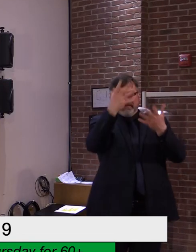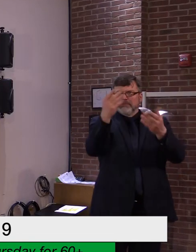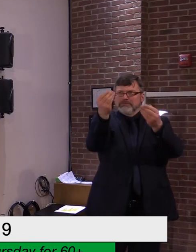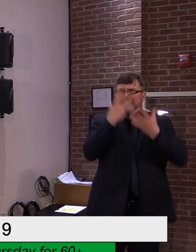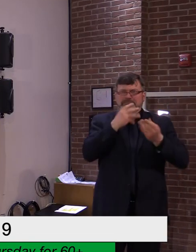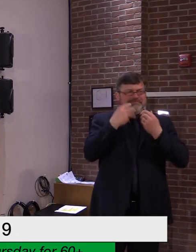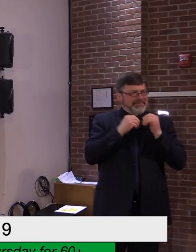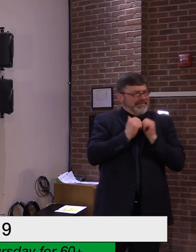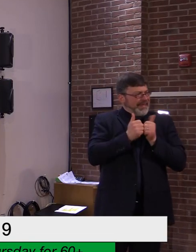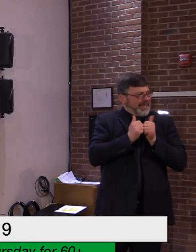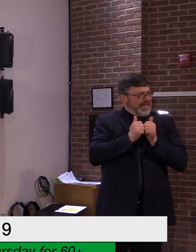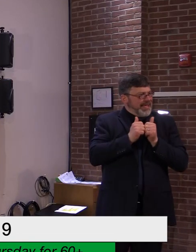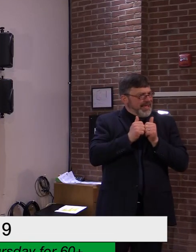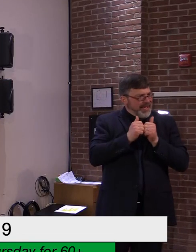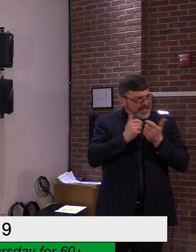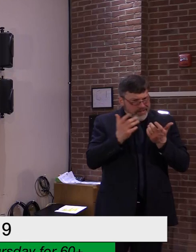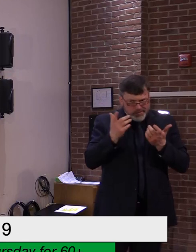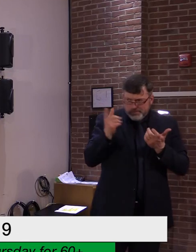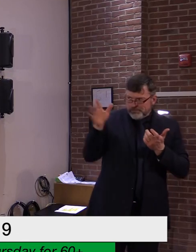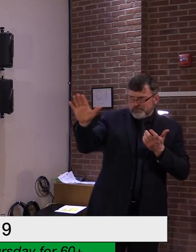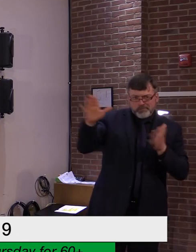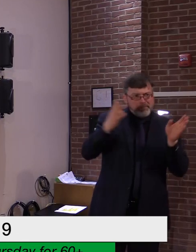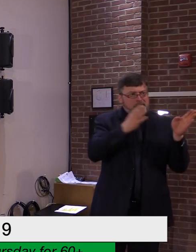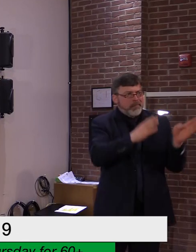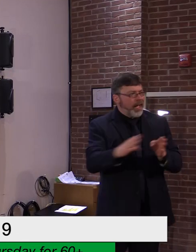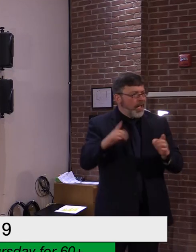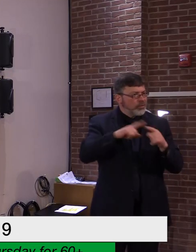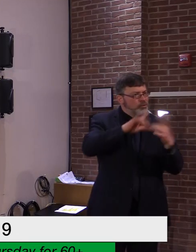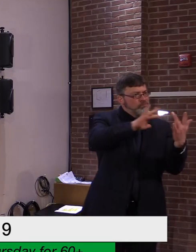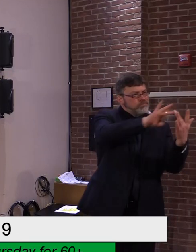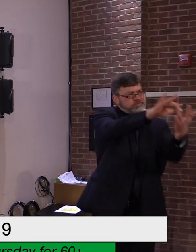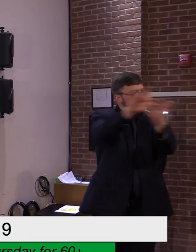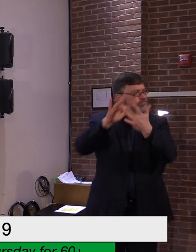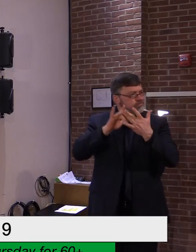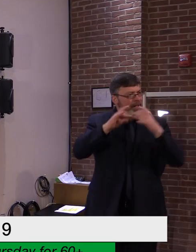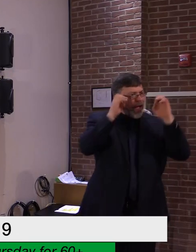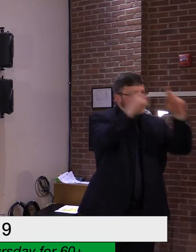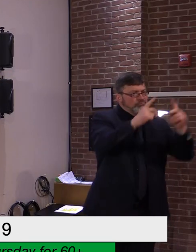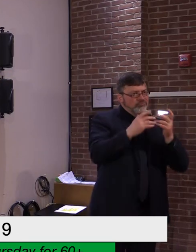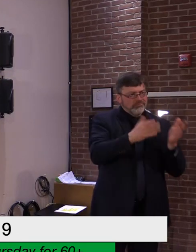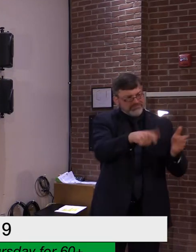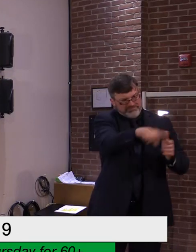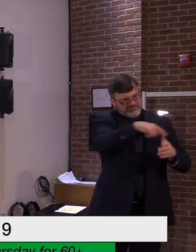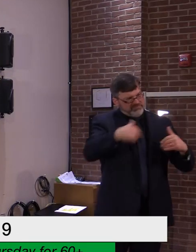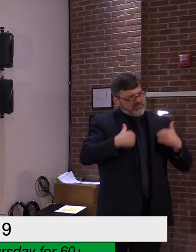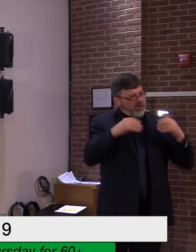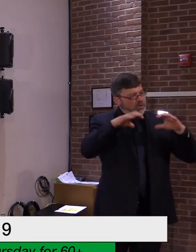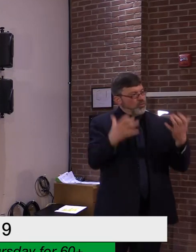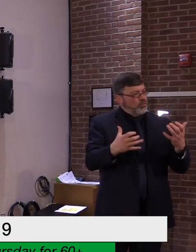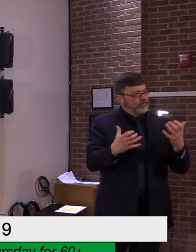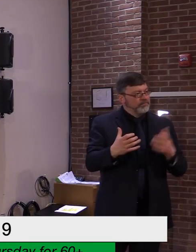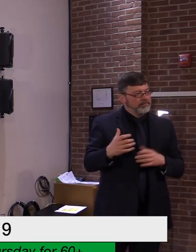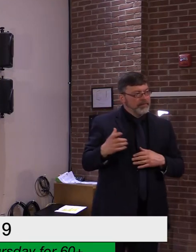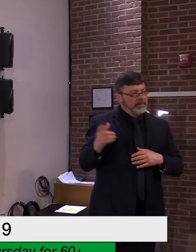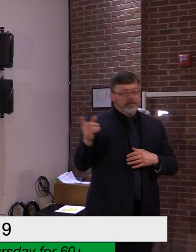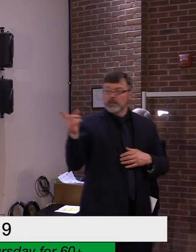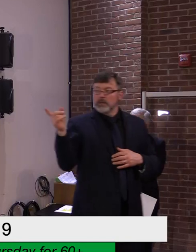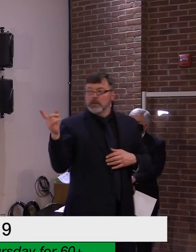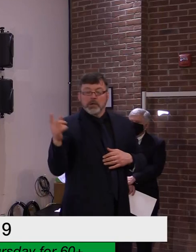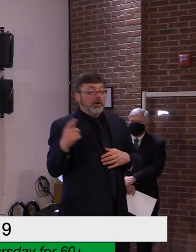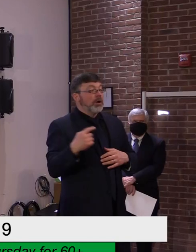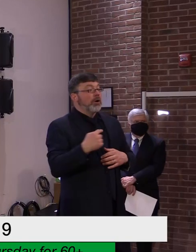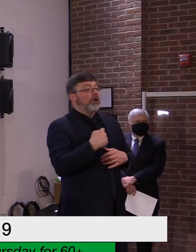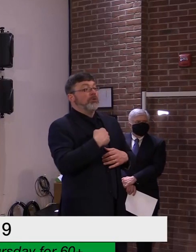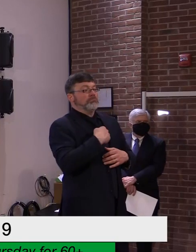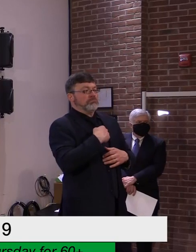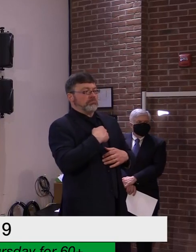how do we reach that level of communication or uptake? I'll let Dr. Levine talk about a little bit of, about the